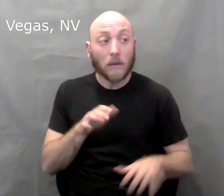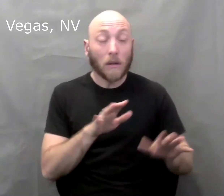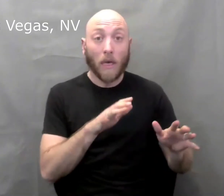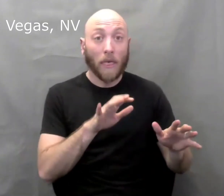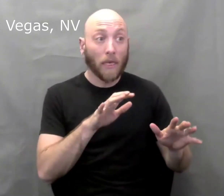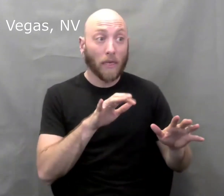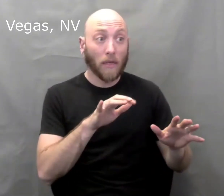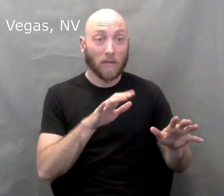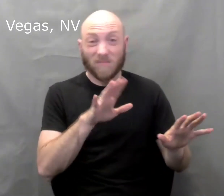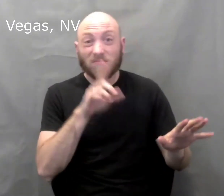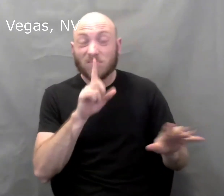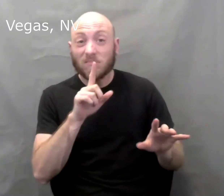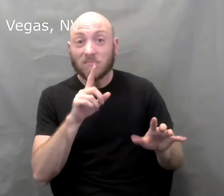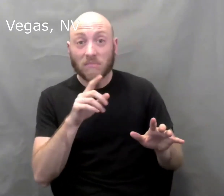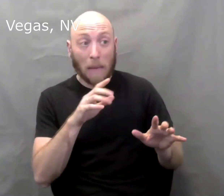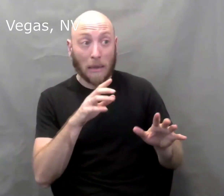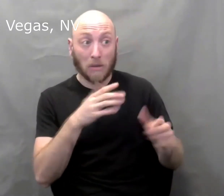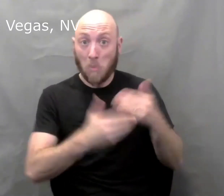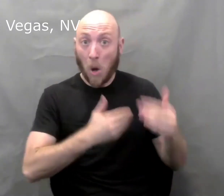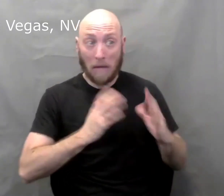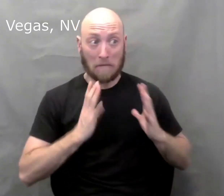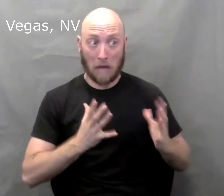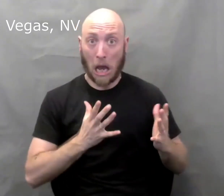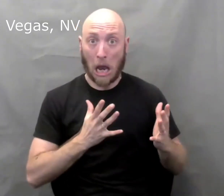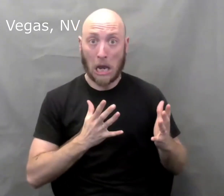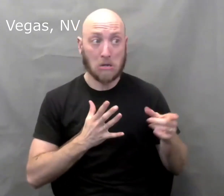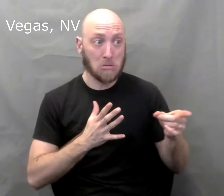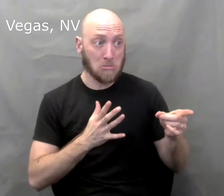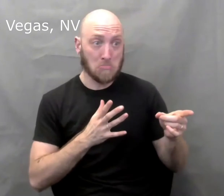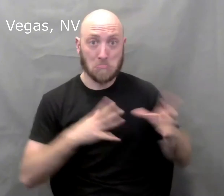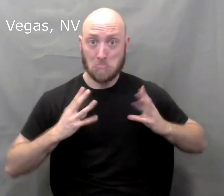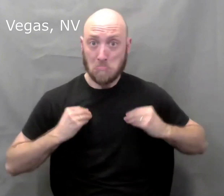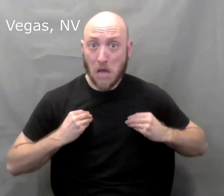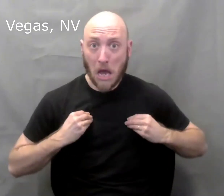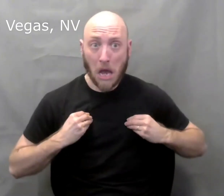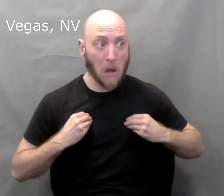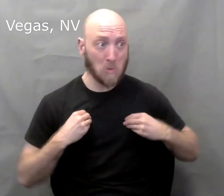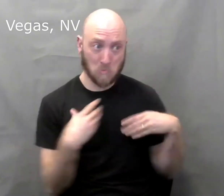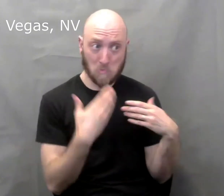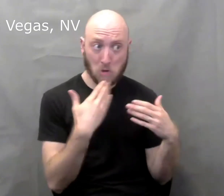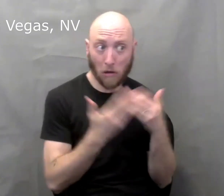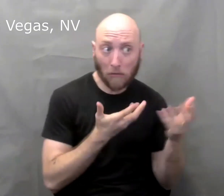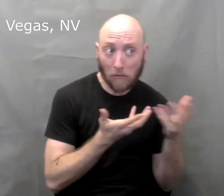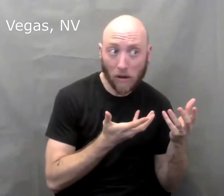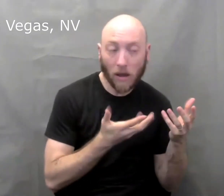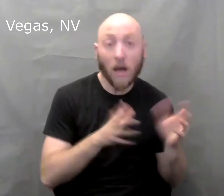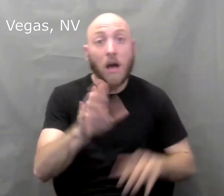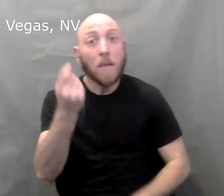things considered, went great. Very well received. Everything was totally fine. But I was so wrapped up in how bad I felt about